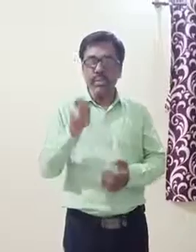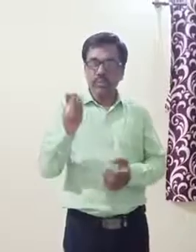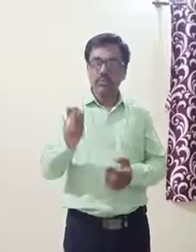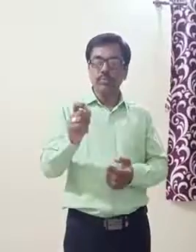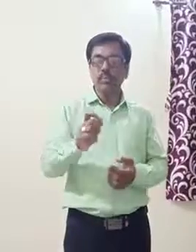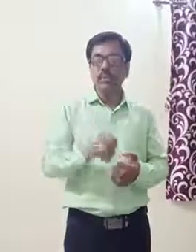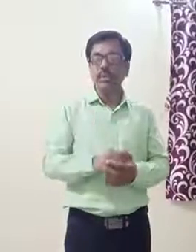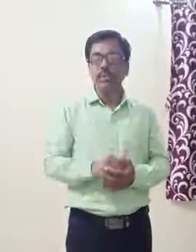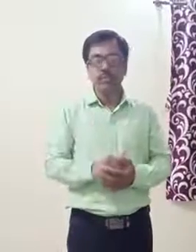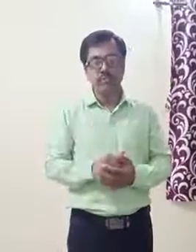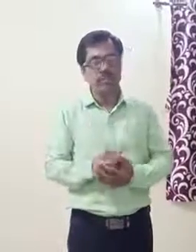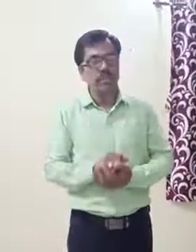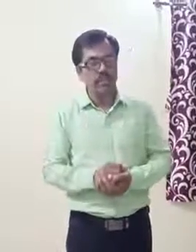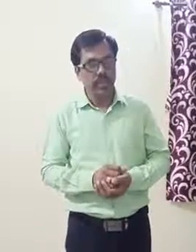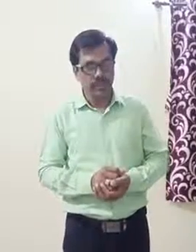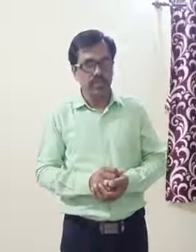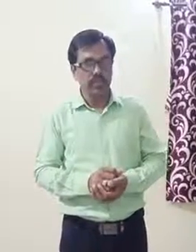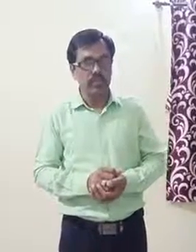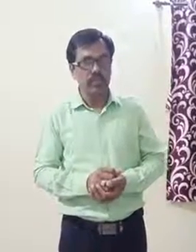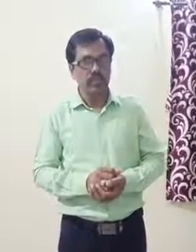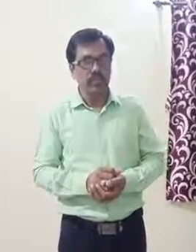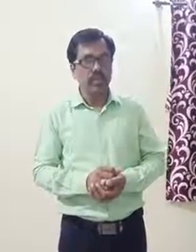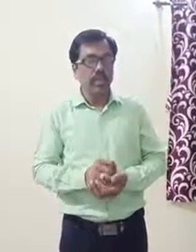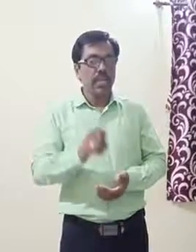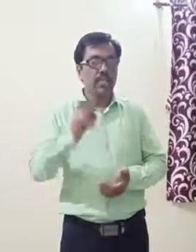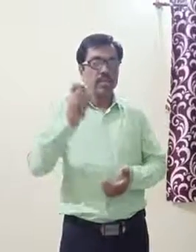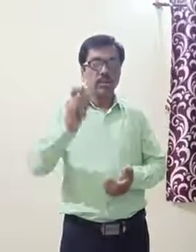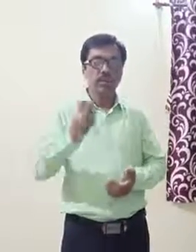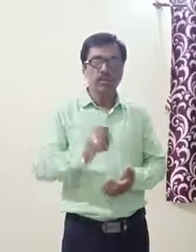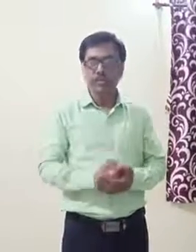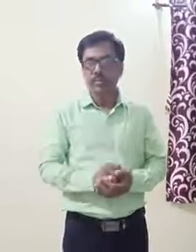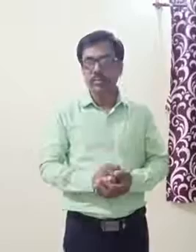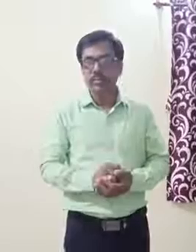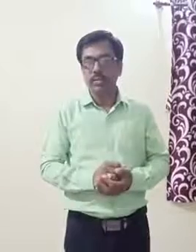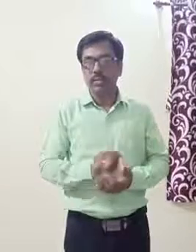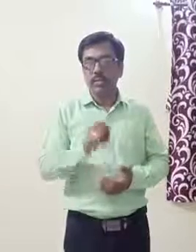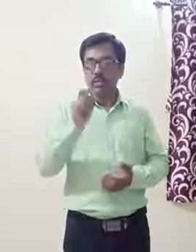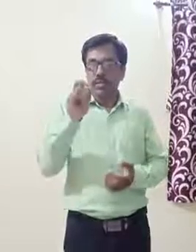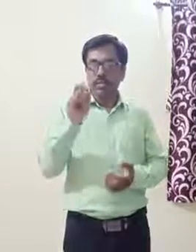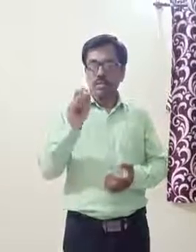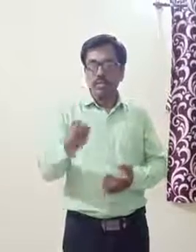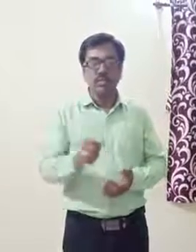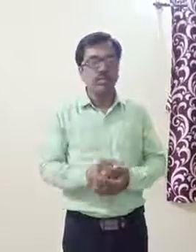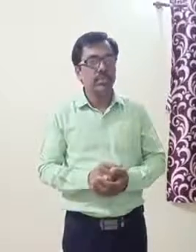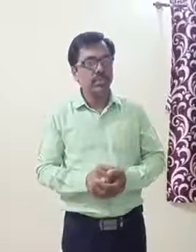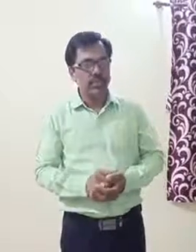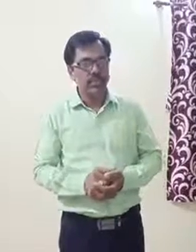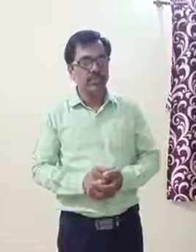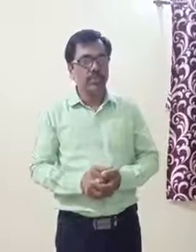Europe in 1789. As we all know, in 1789,